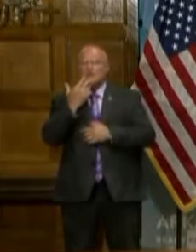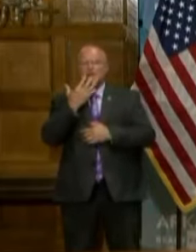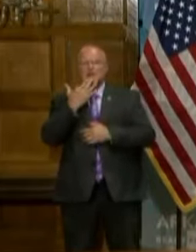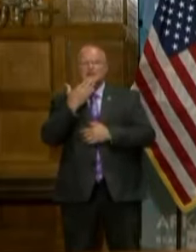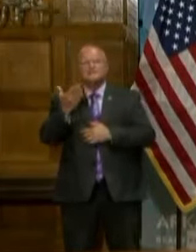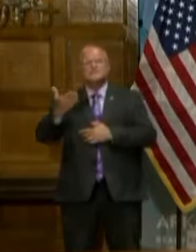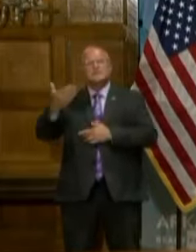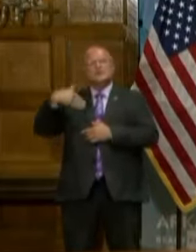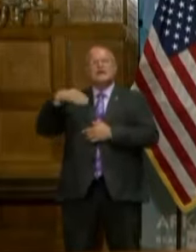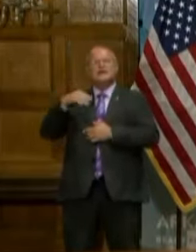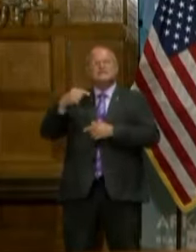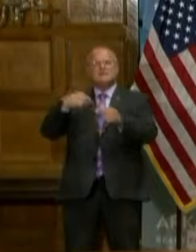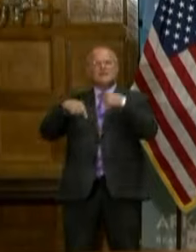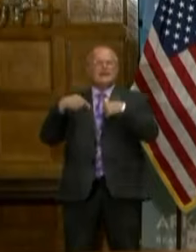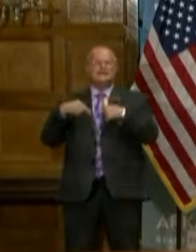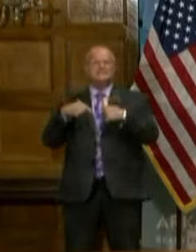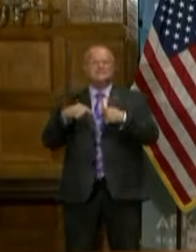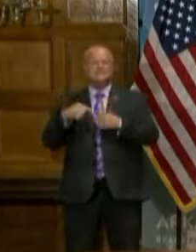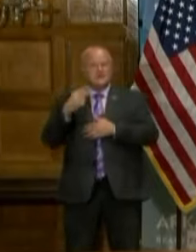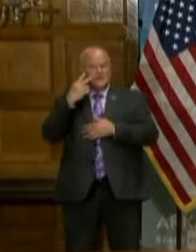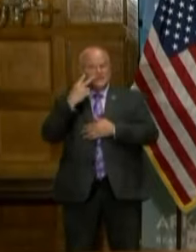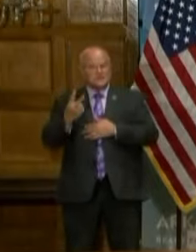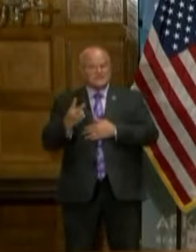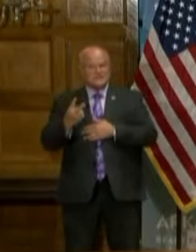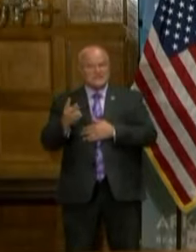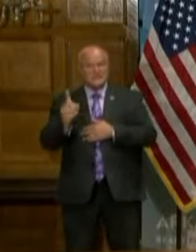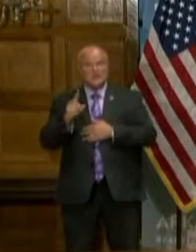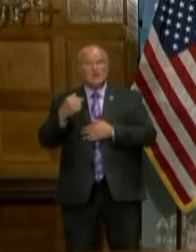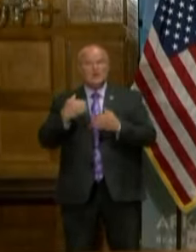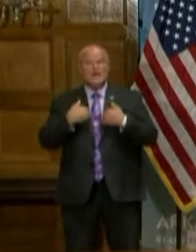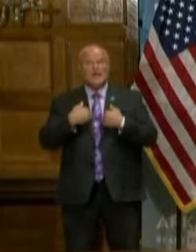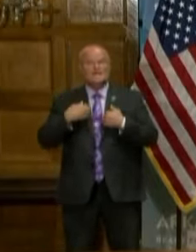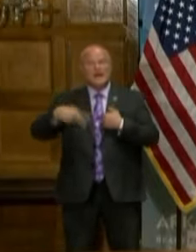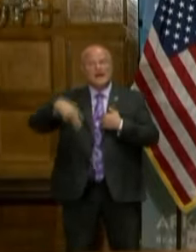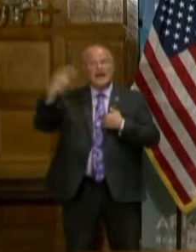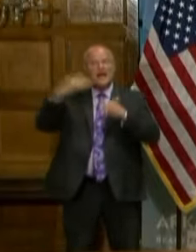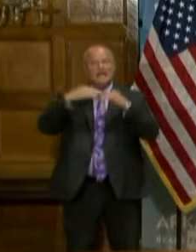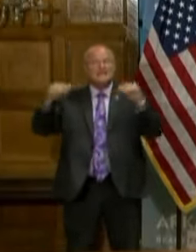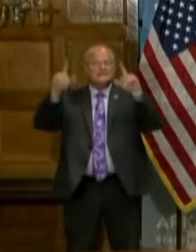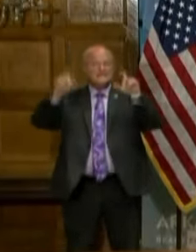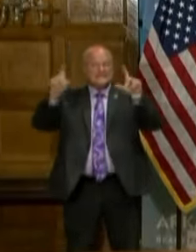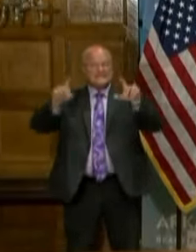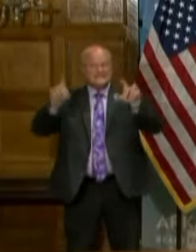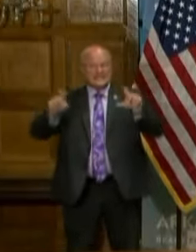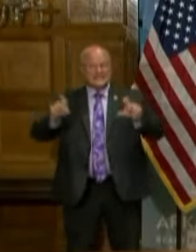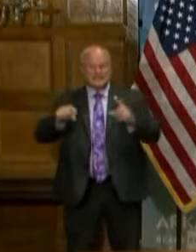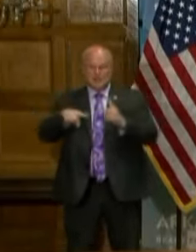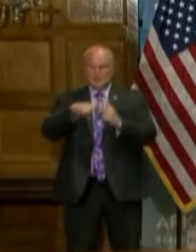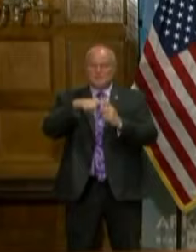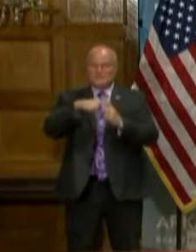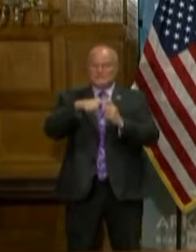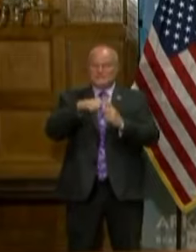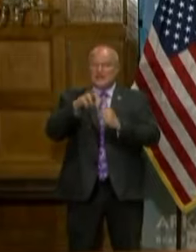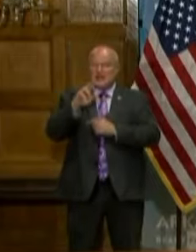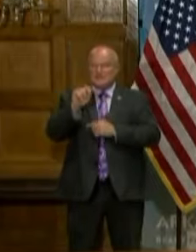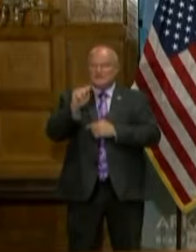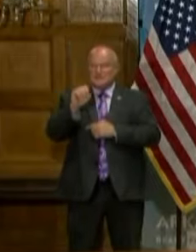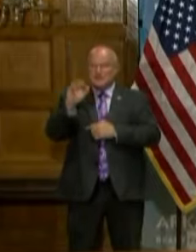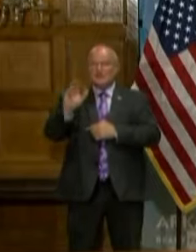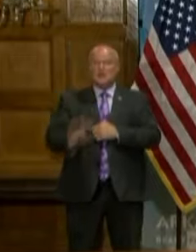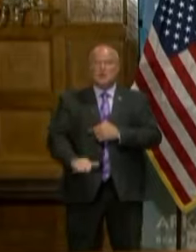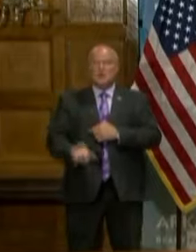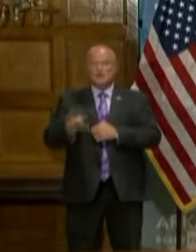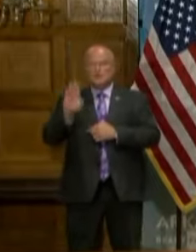go back to Benton County for a second, and you can see where we're having very high levels of testing, but the positivity rate is rather low in